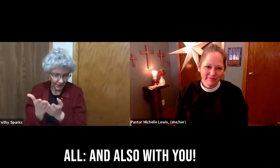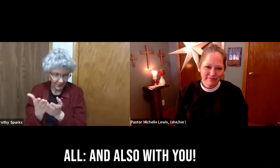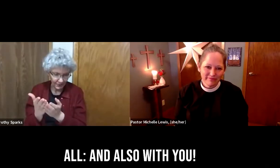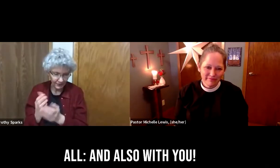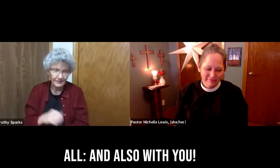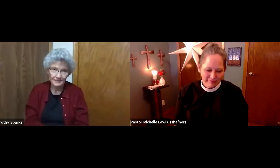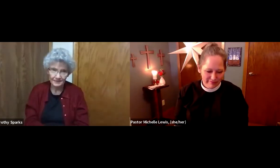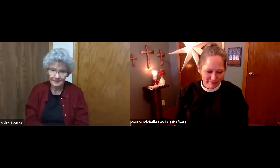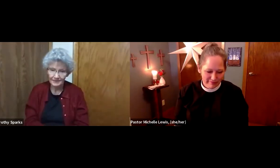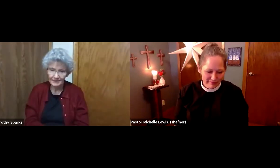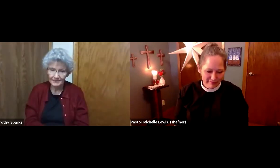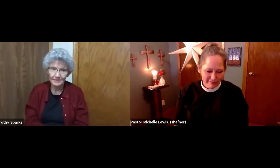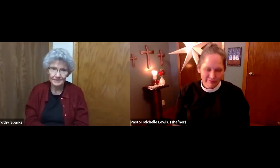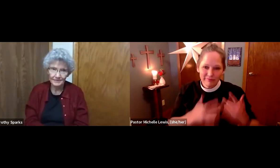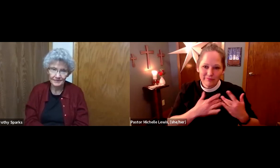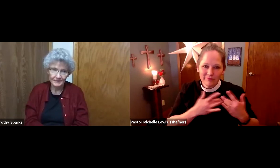and also with you.